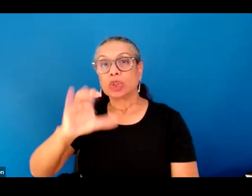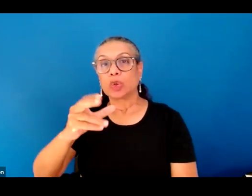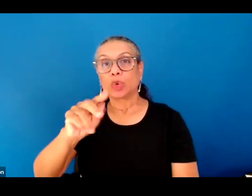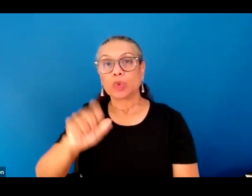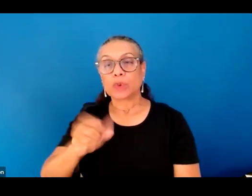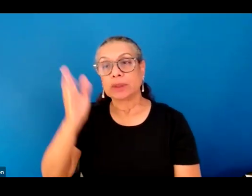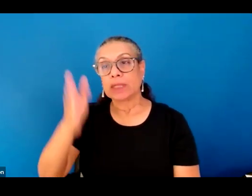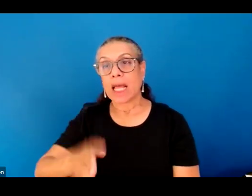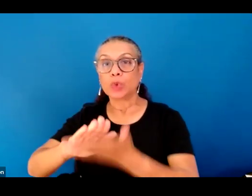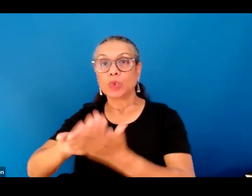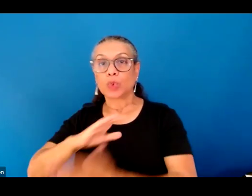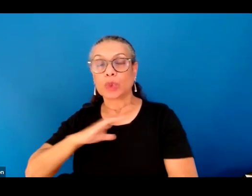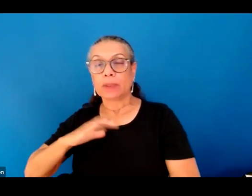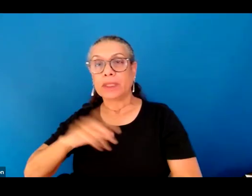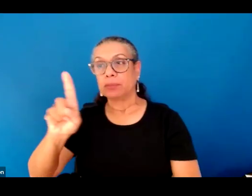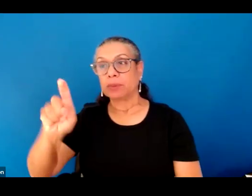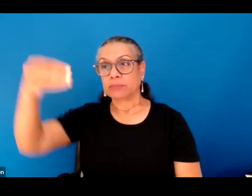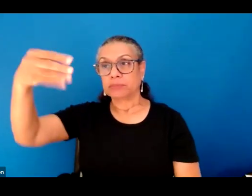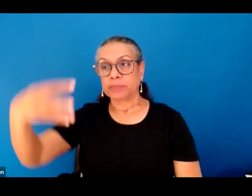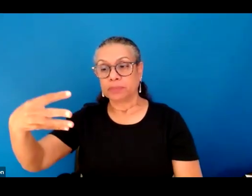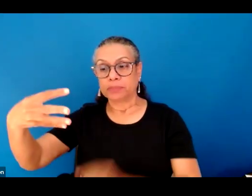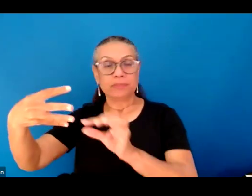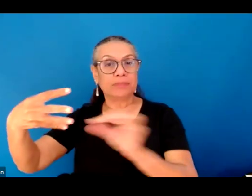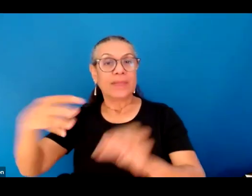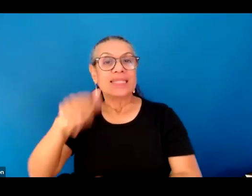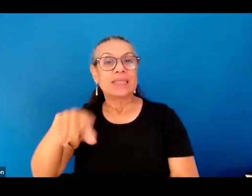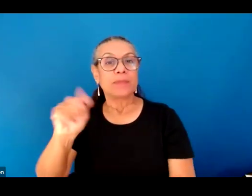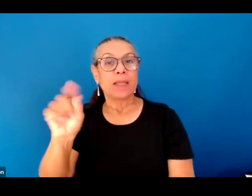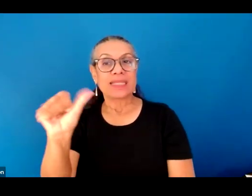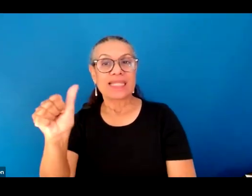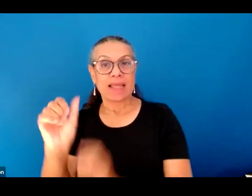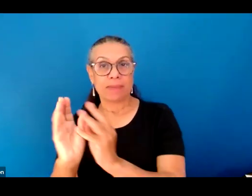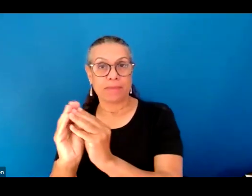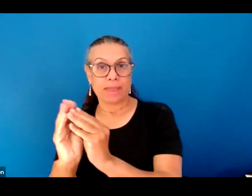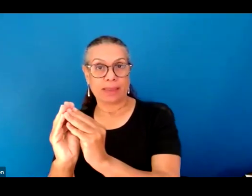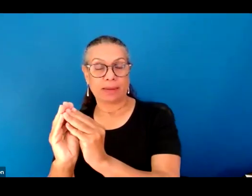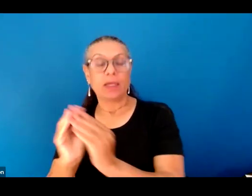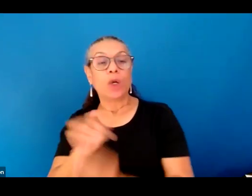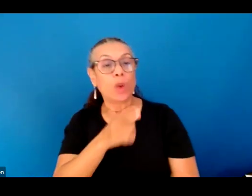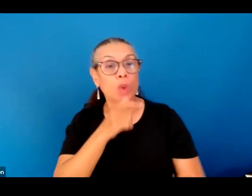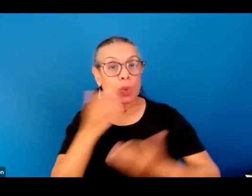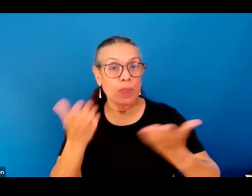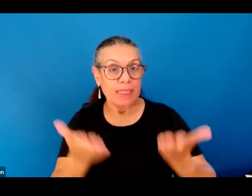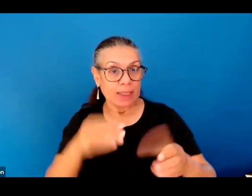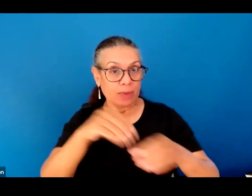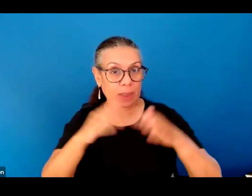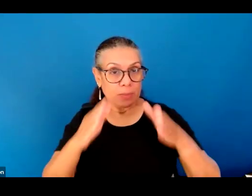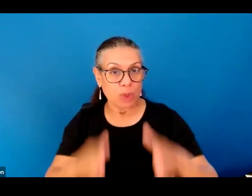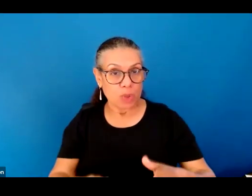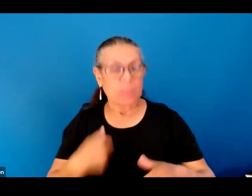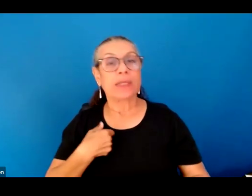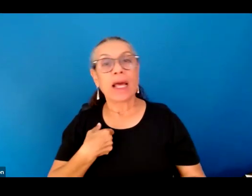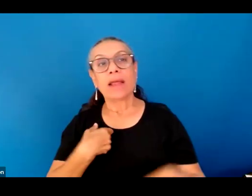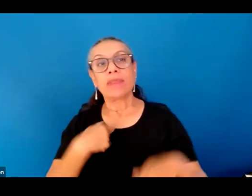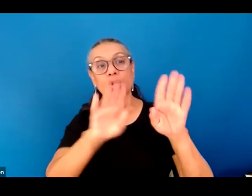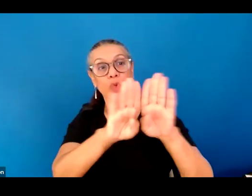bostonpublicschools.org/school committee, under the September 10th meeting link. For those joining us in person, you can access the